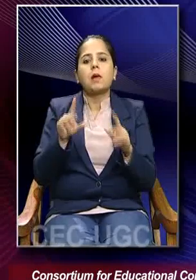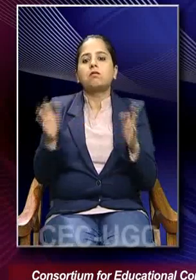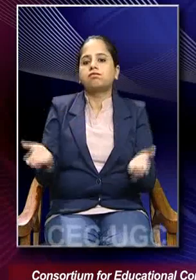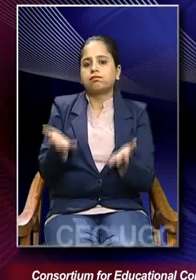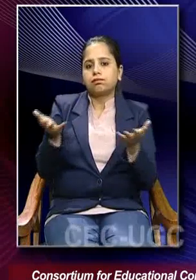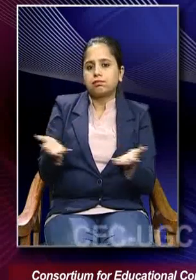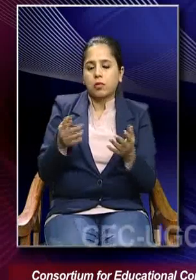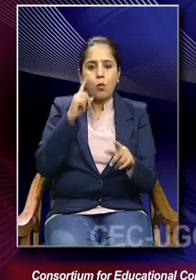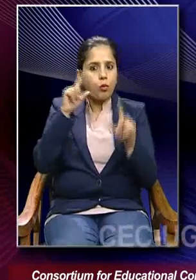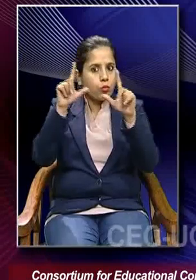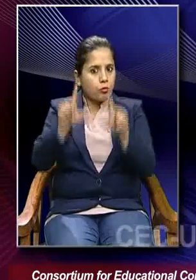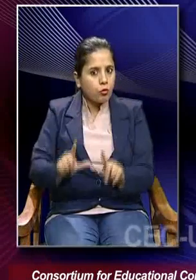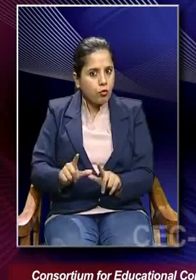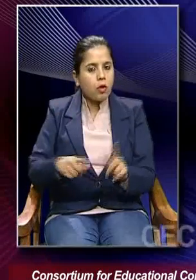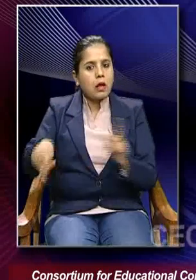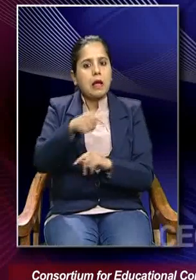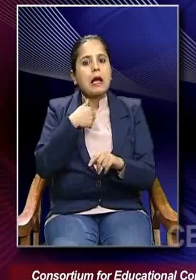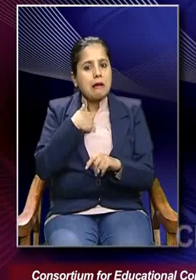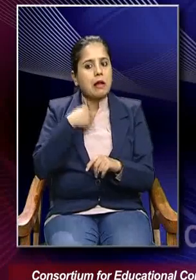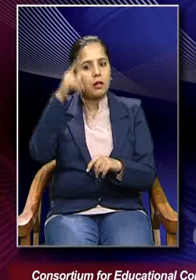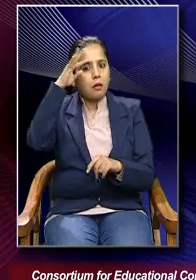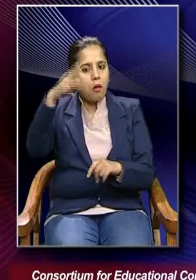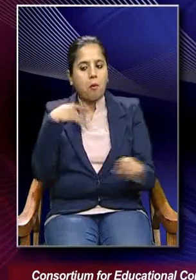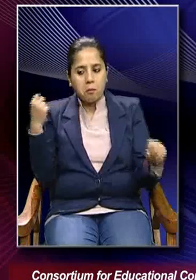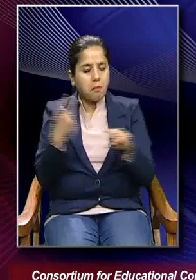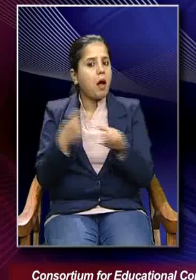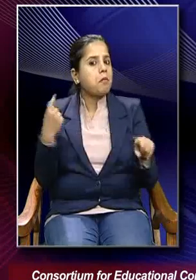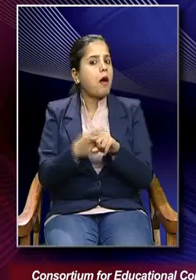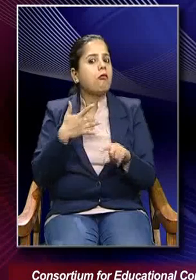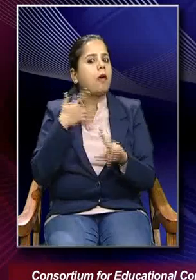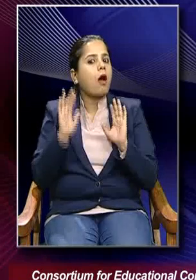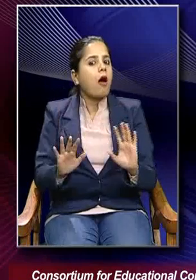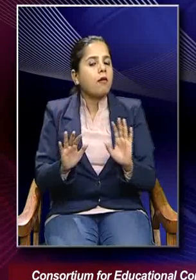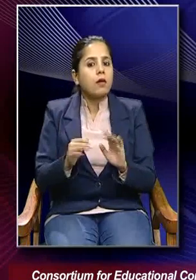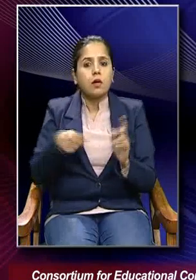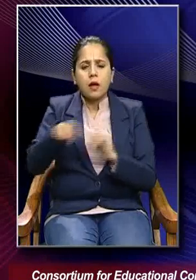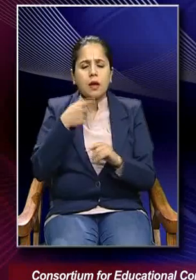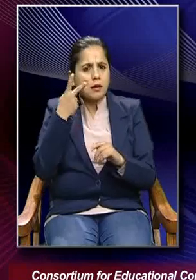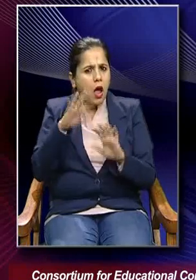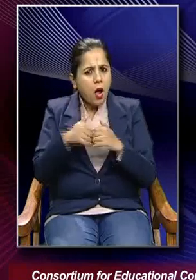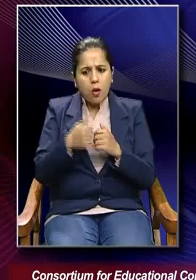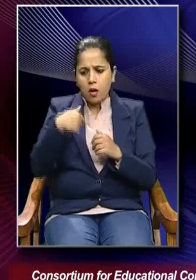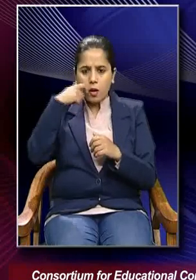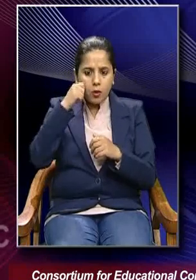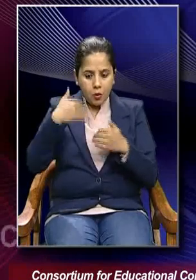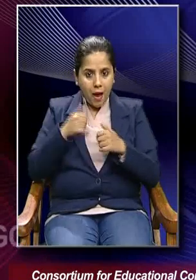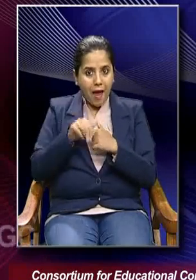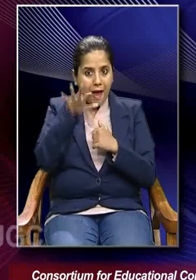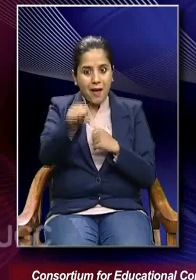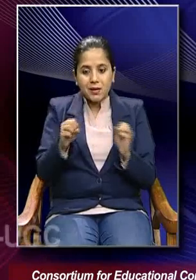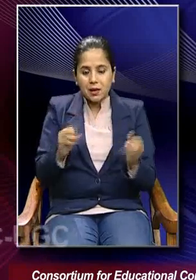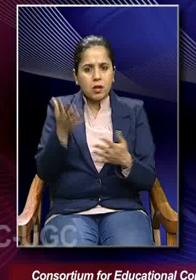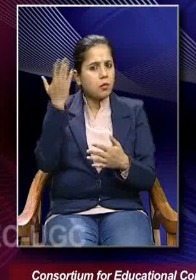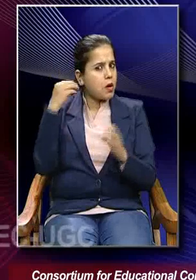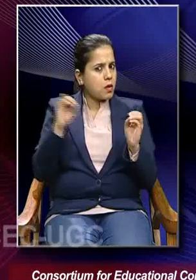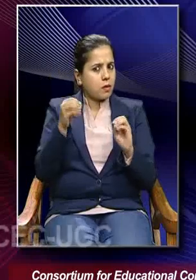the evidence to substantiate theories. And when we look into how human action started changing, we